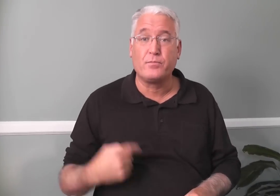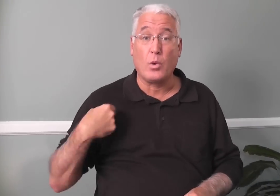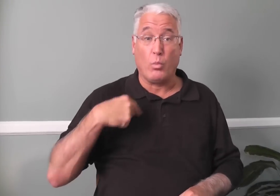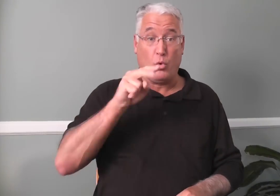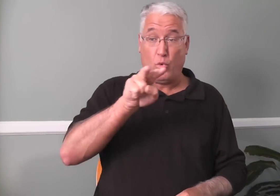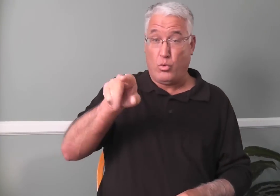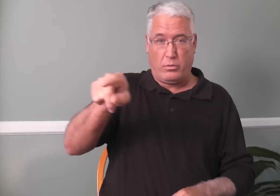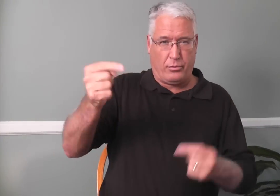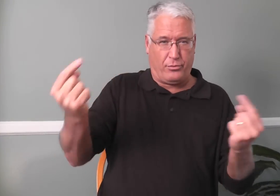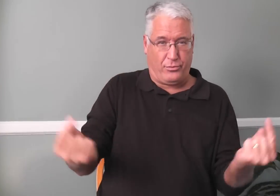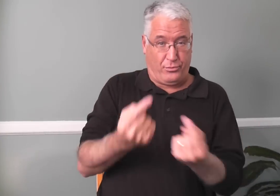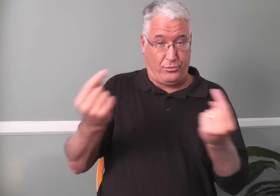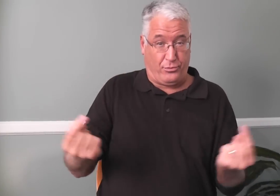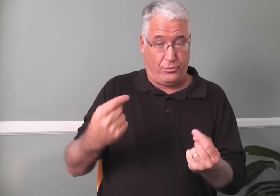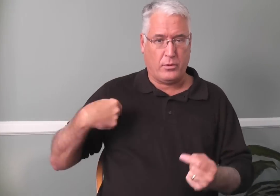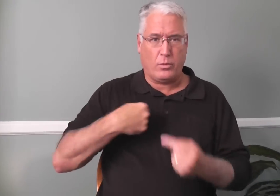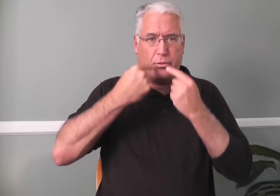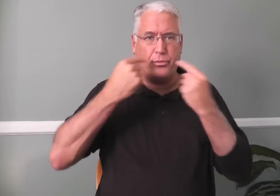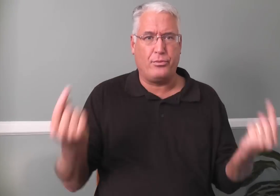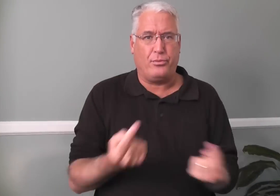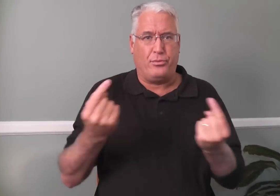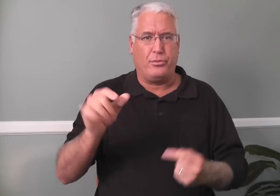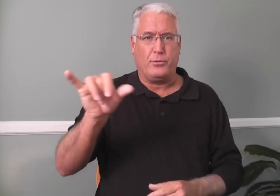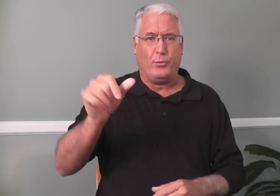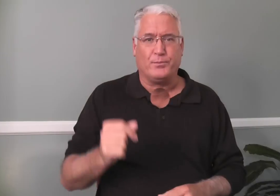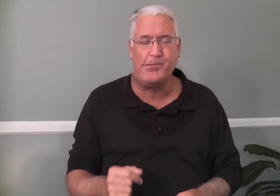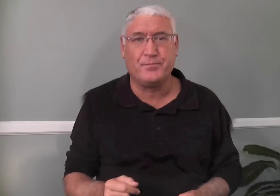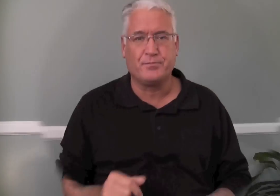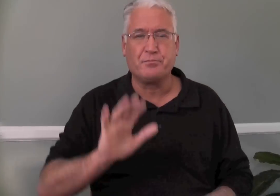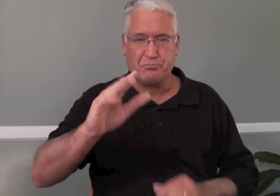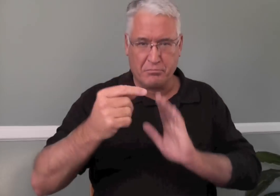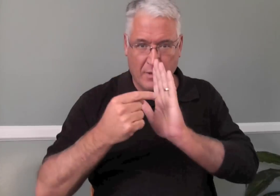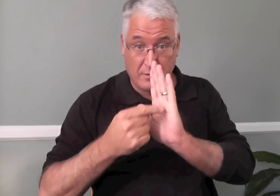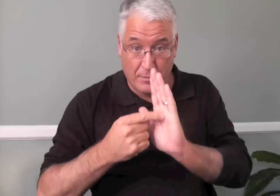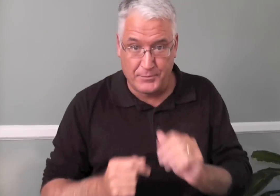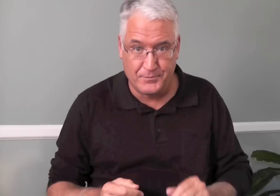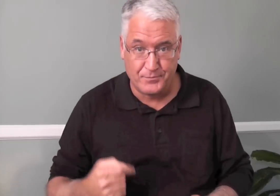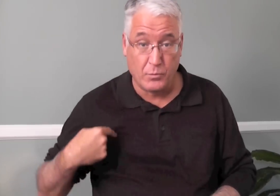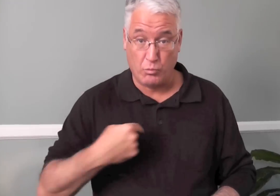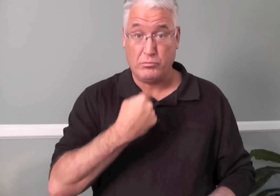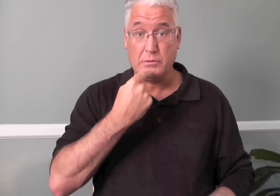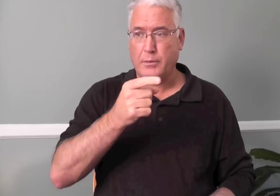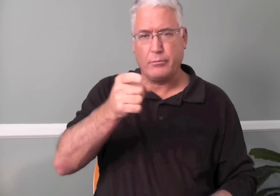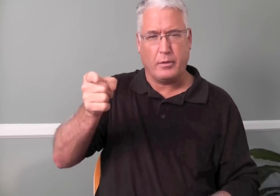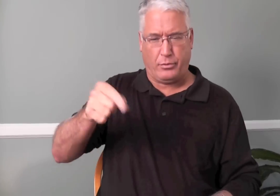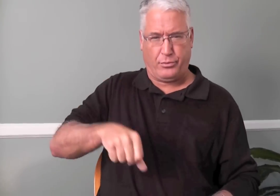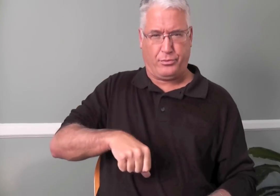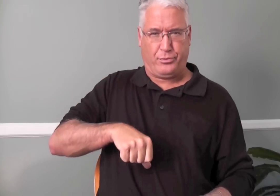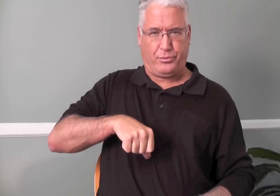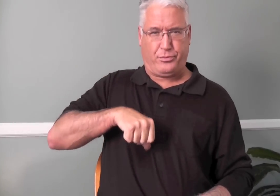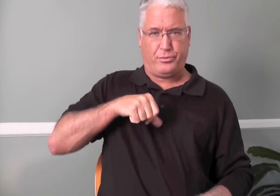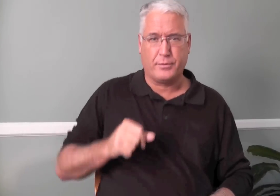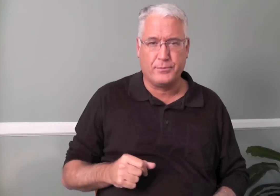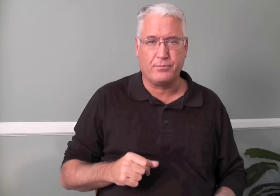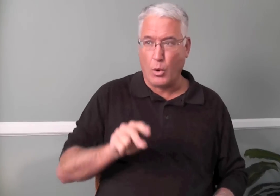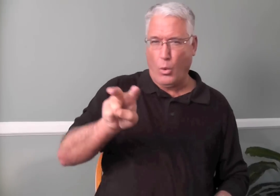doing. We're looking down at their sin. We're sinning too. For example, we look at other people as